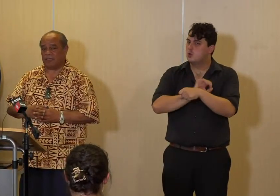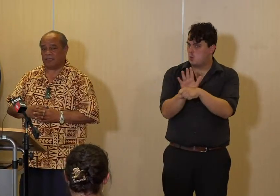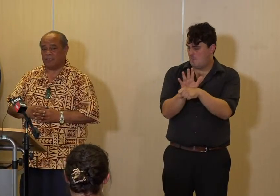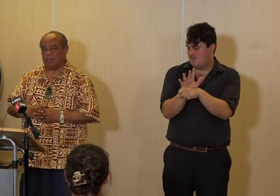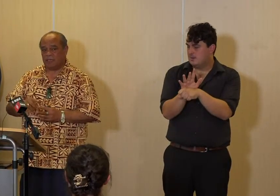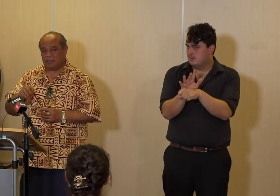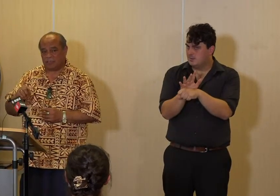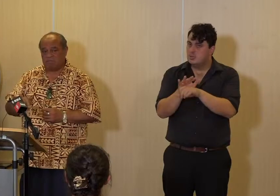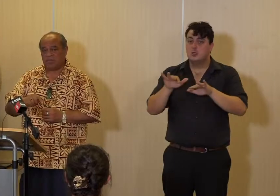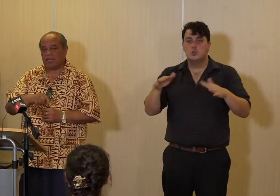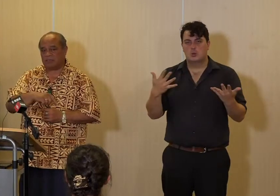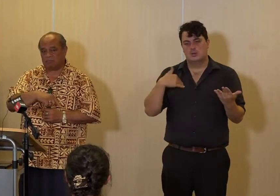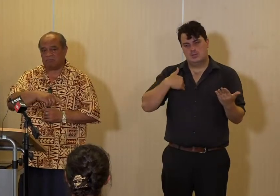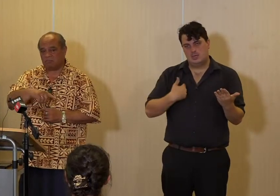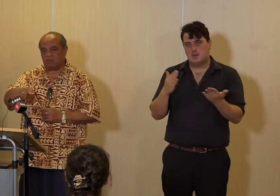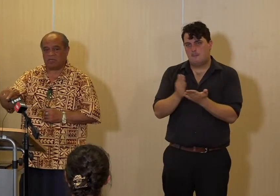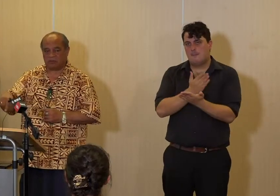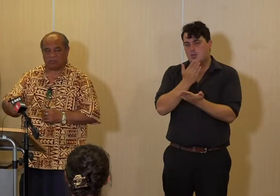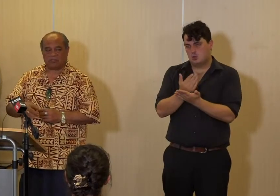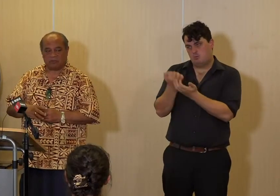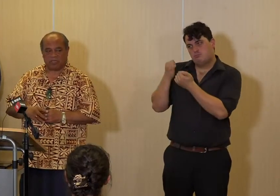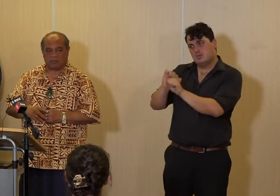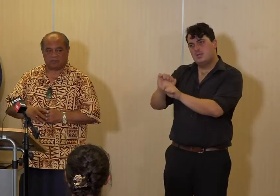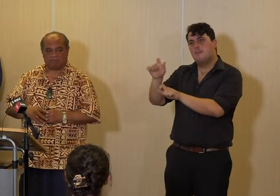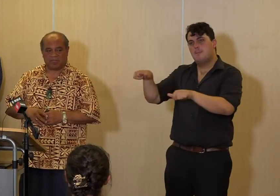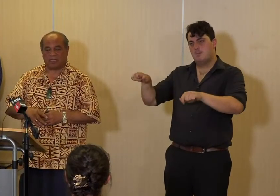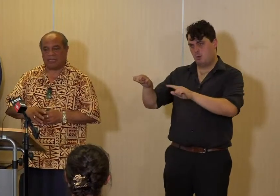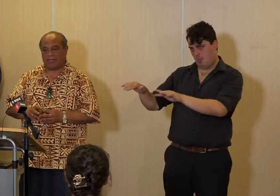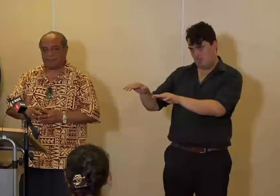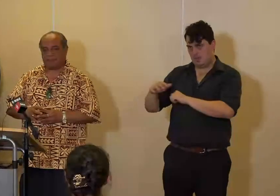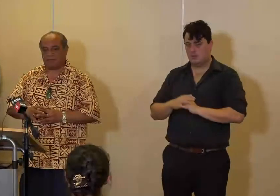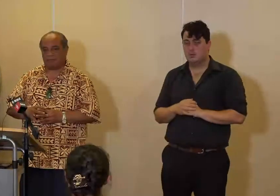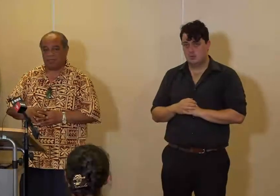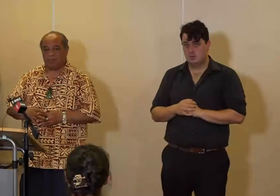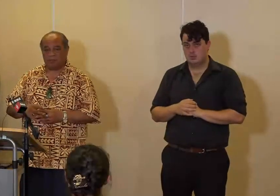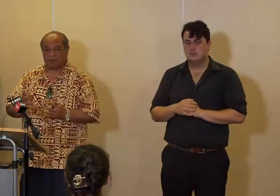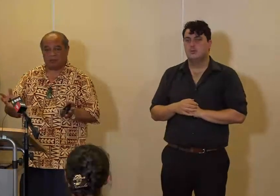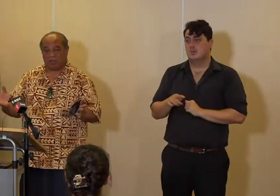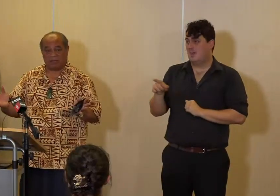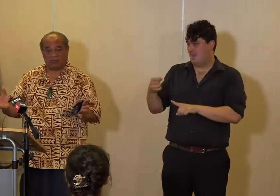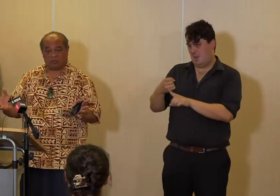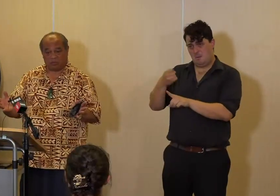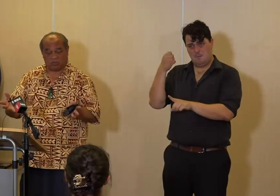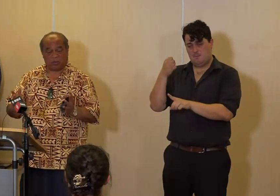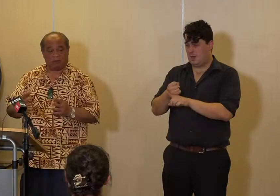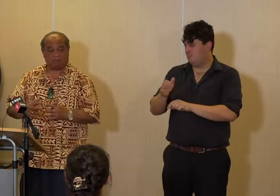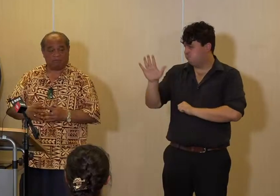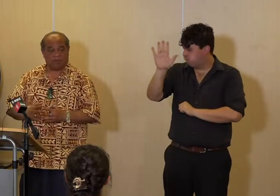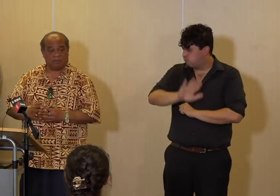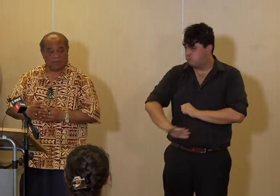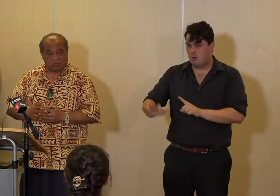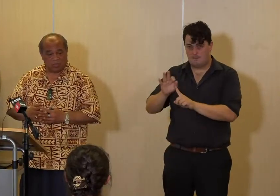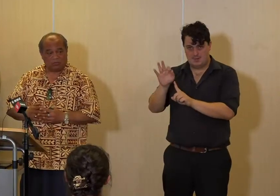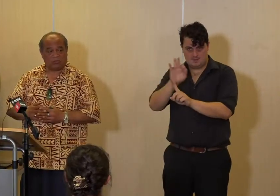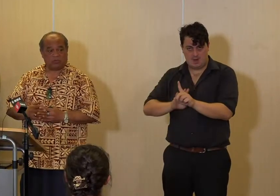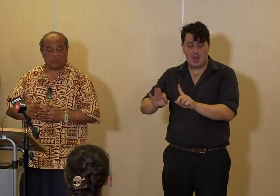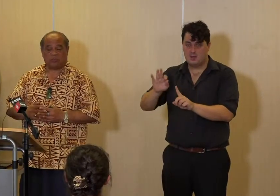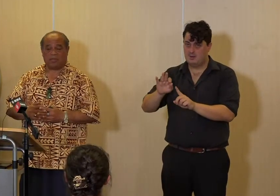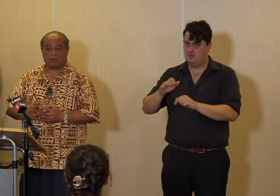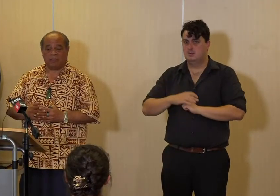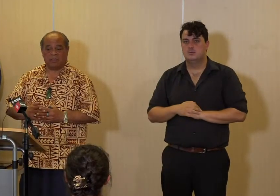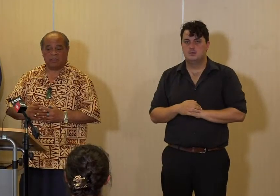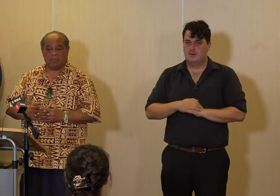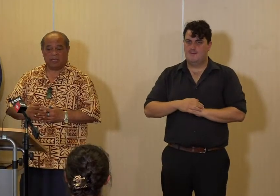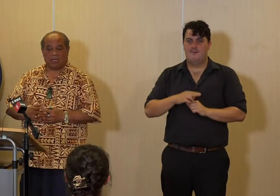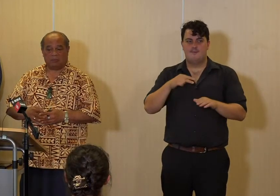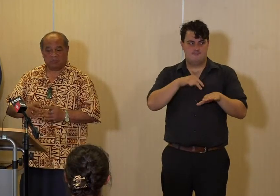community there. It's impacted right across the region. Last night, the Cook Islands saw a swell, Vanuatu saw a